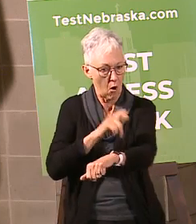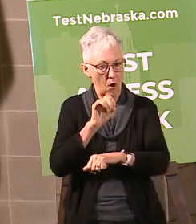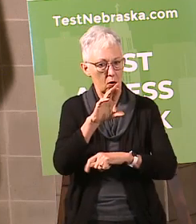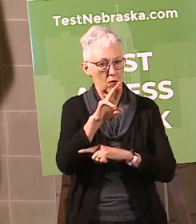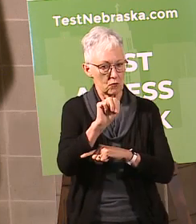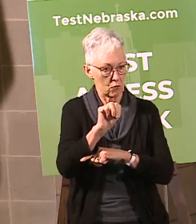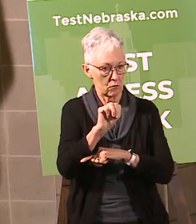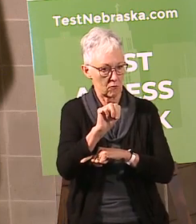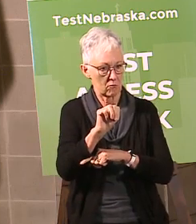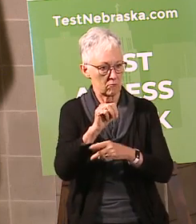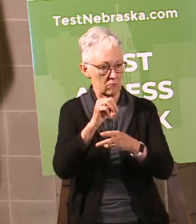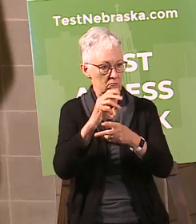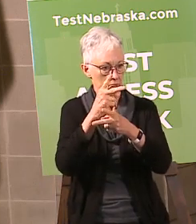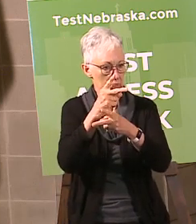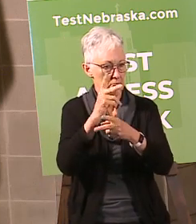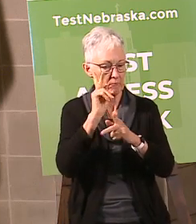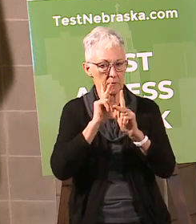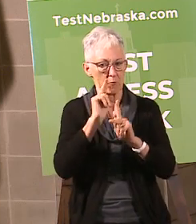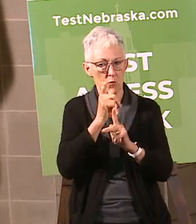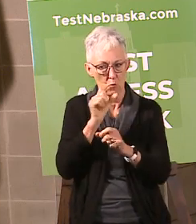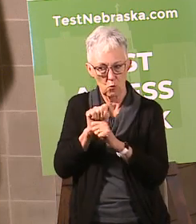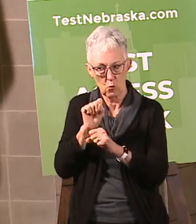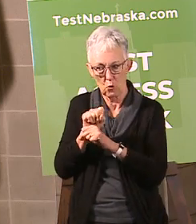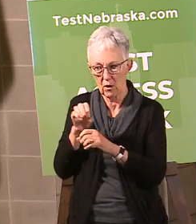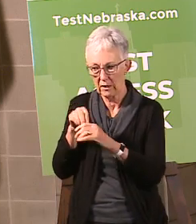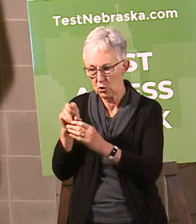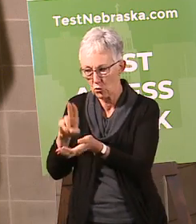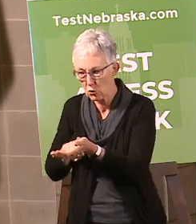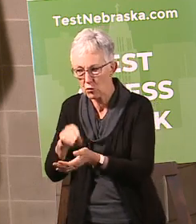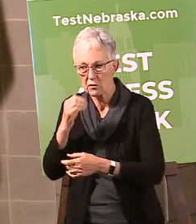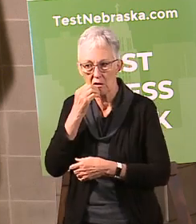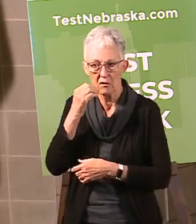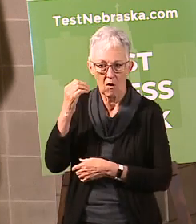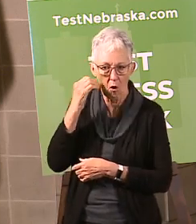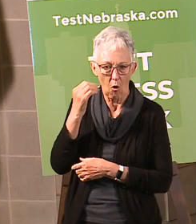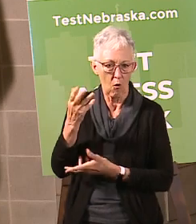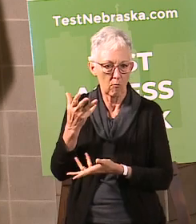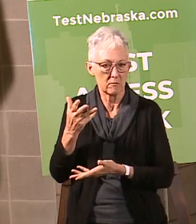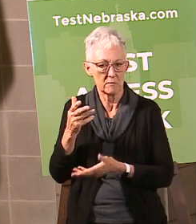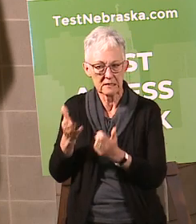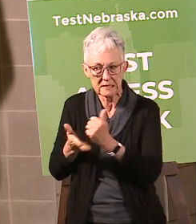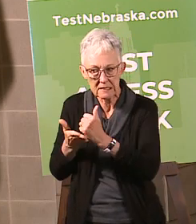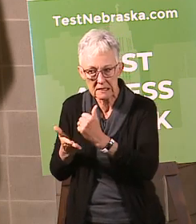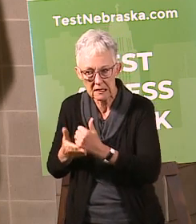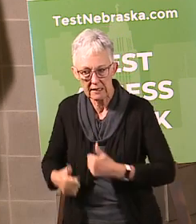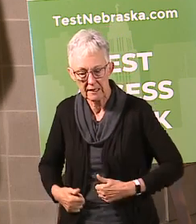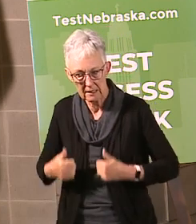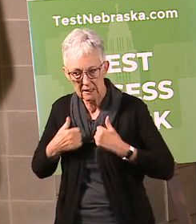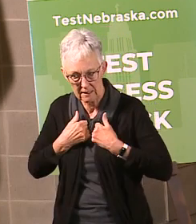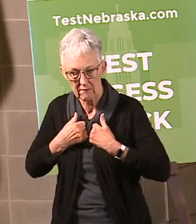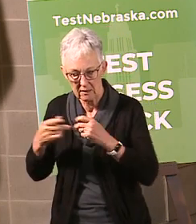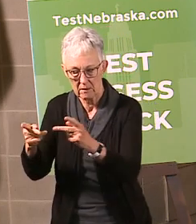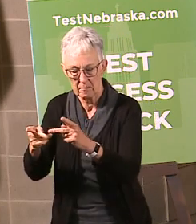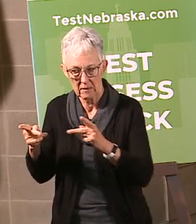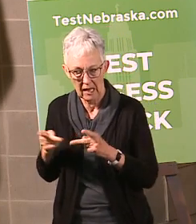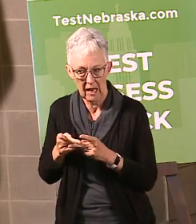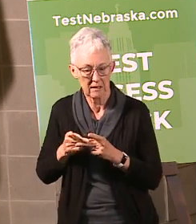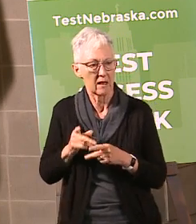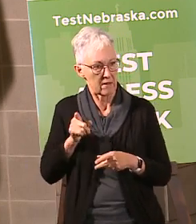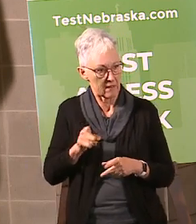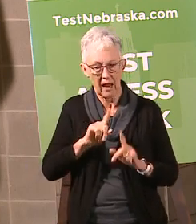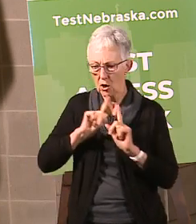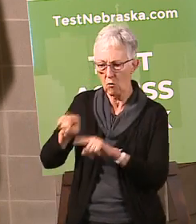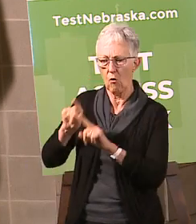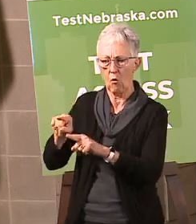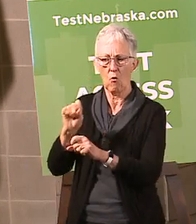and use their diligence and their passion to continue that care, to make sure that the care that the Nebraskans are receiving is of high